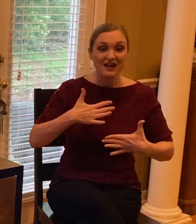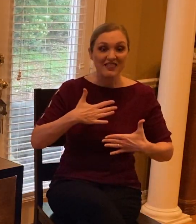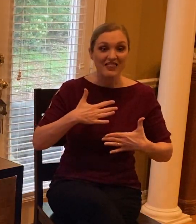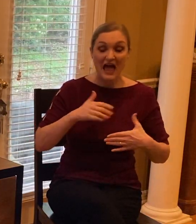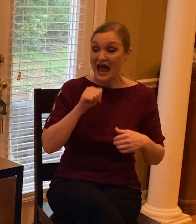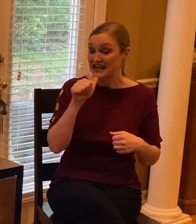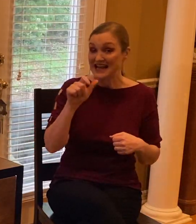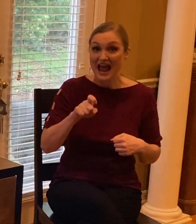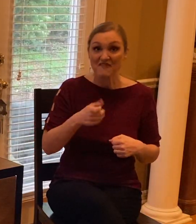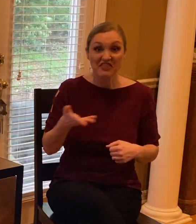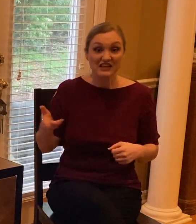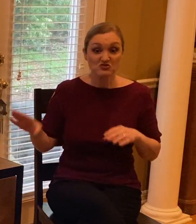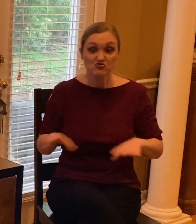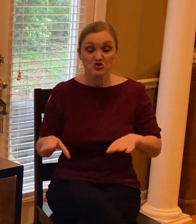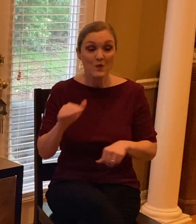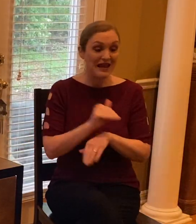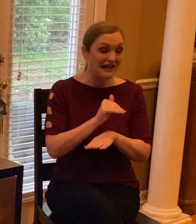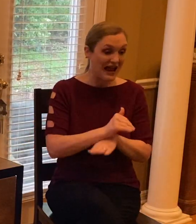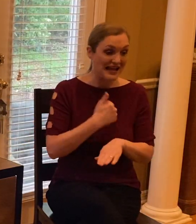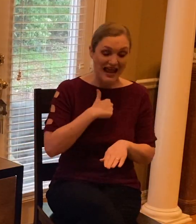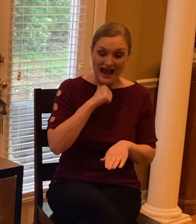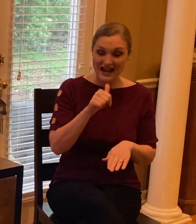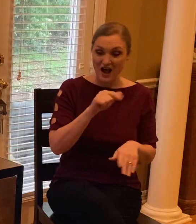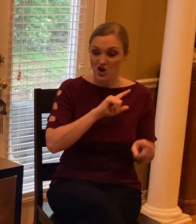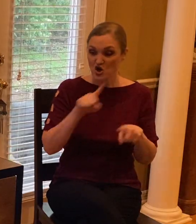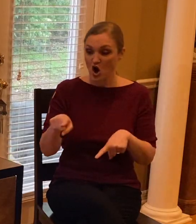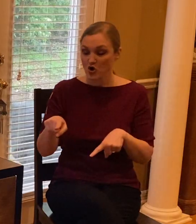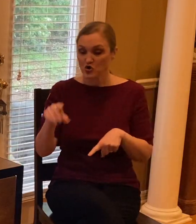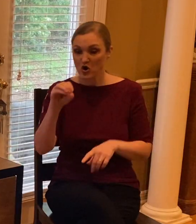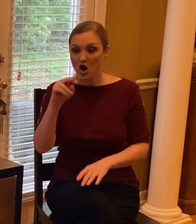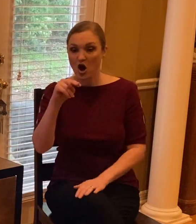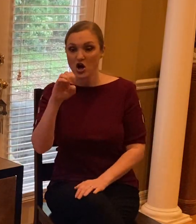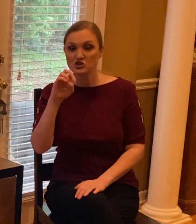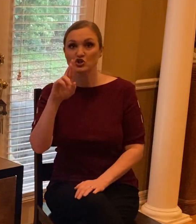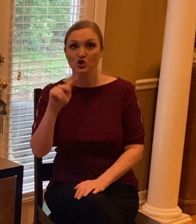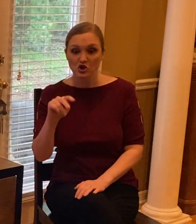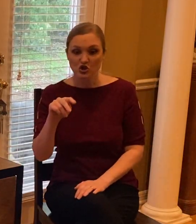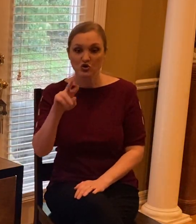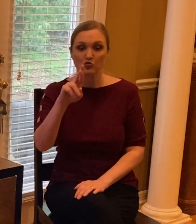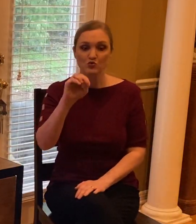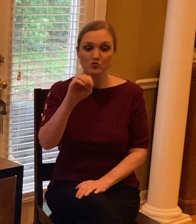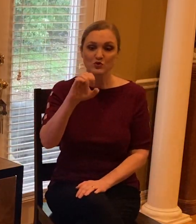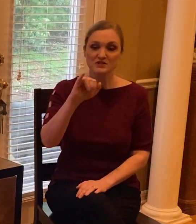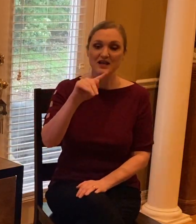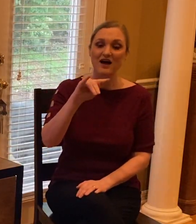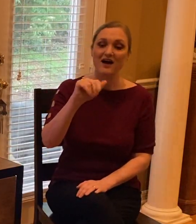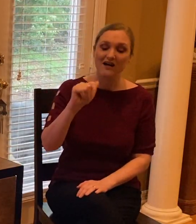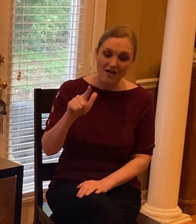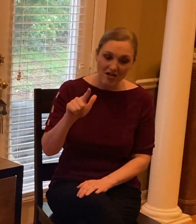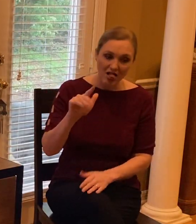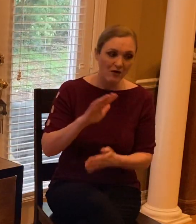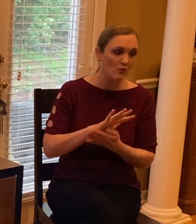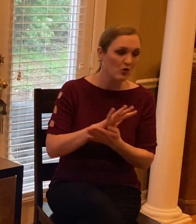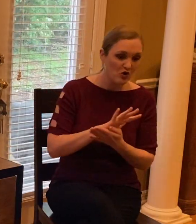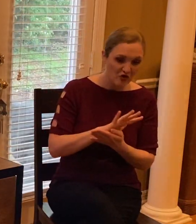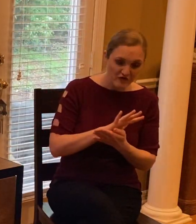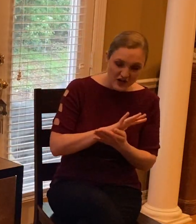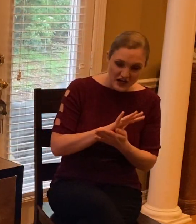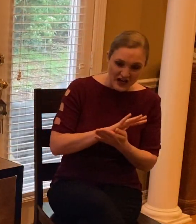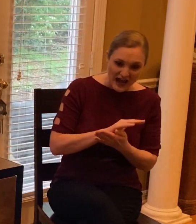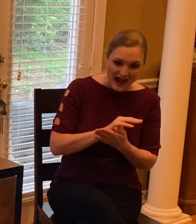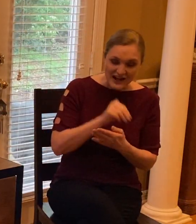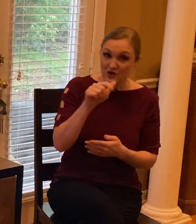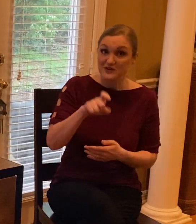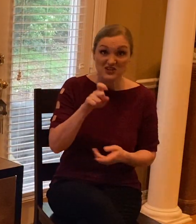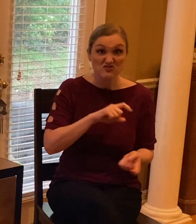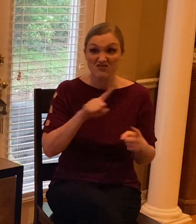know, at night. I didn't have a concert to go to. I didn't have a recital to go to. I didn't have a movie to attend.